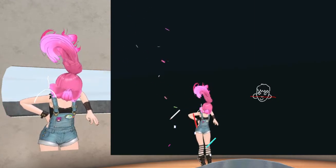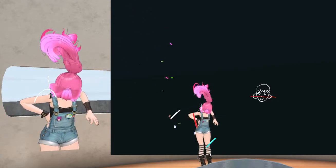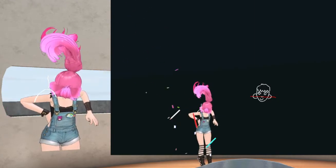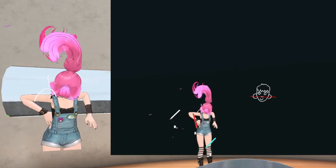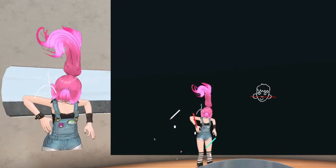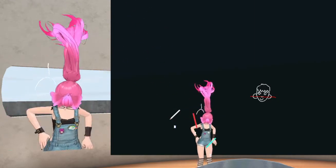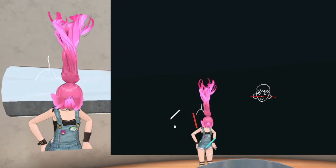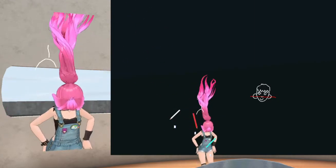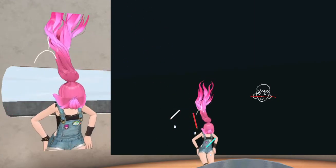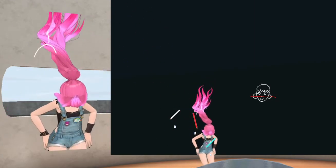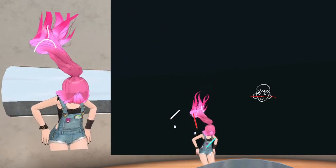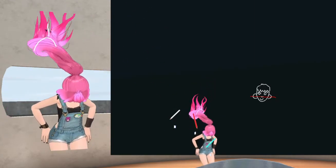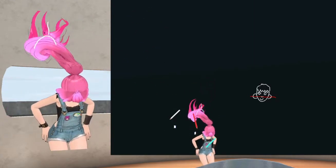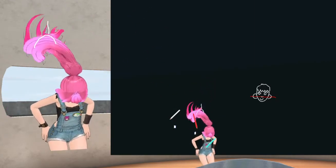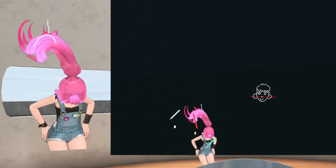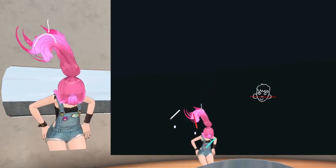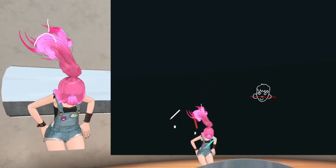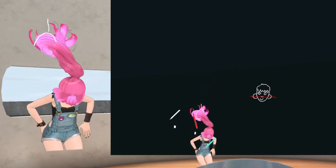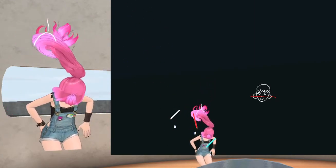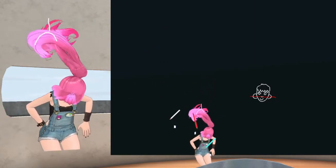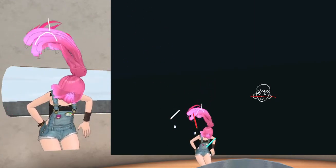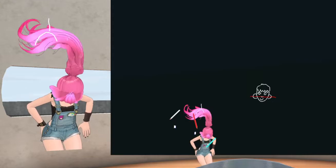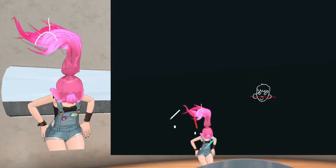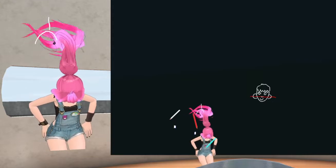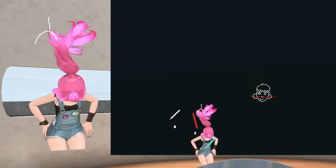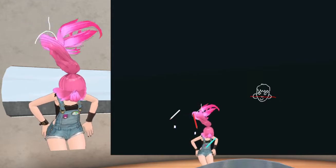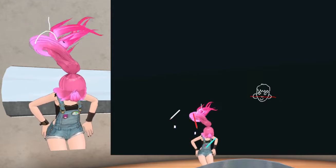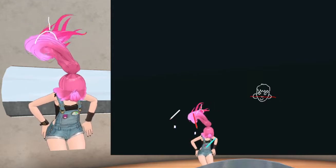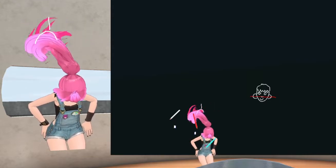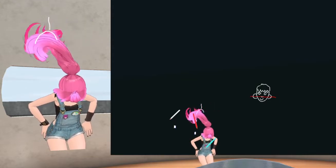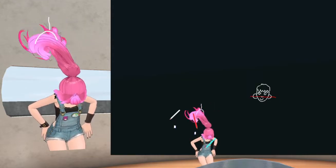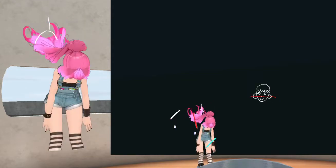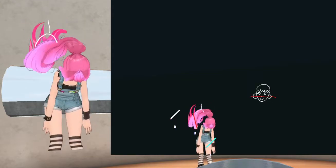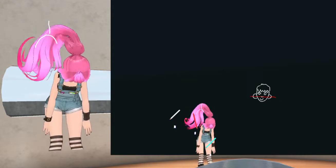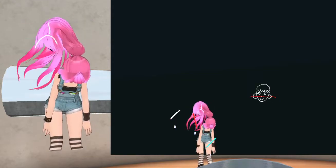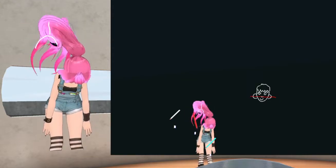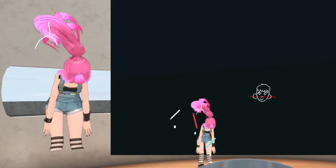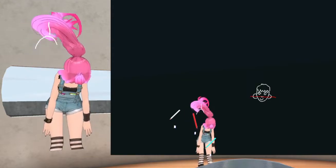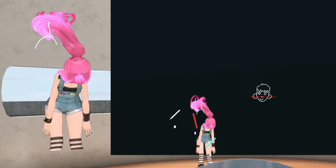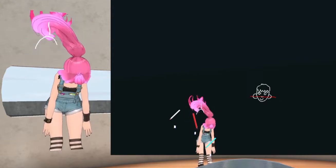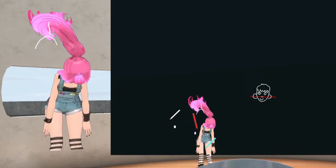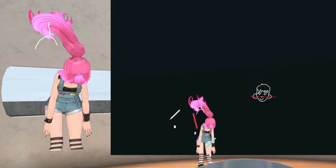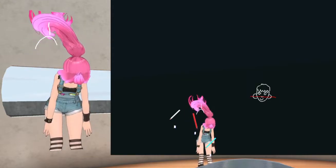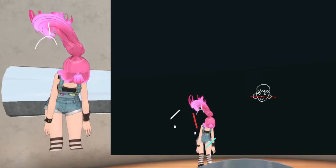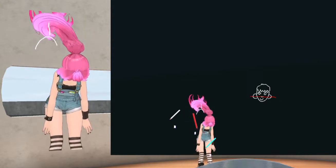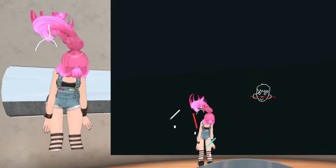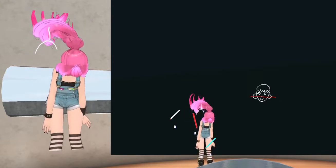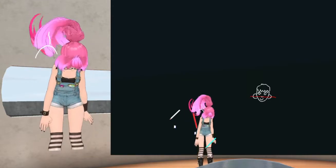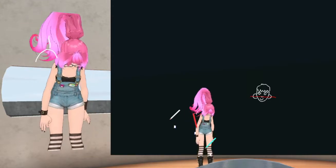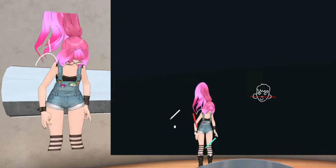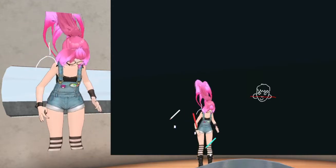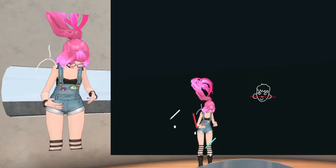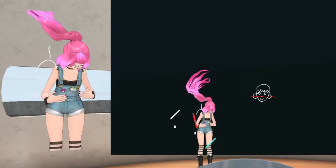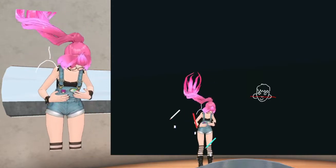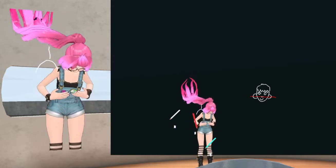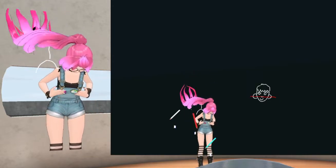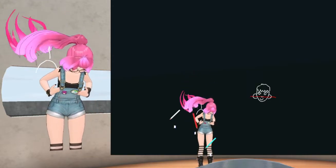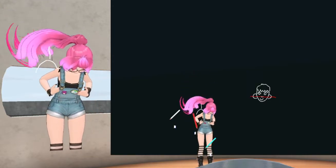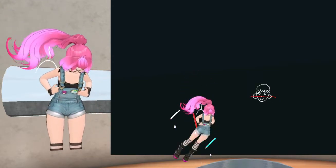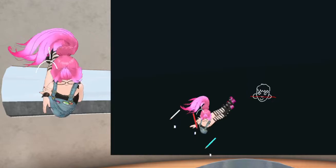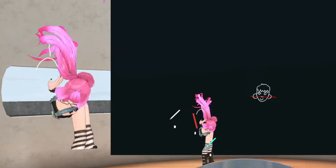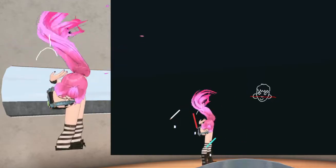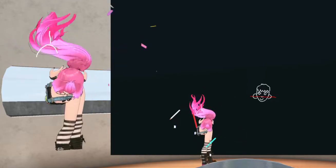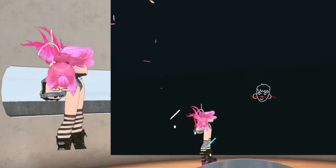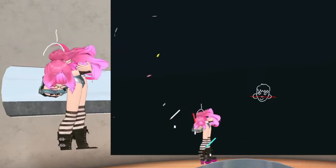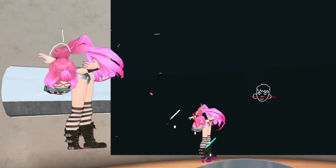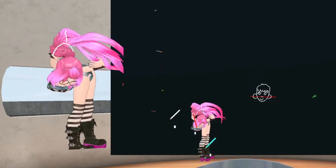Yeah, essentially. Steam gods! Pray to the Steam gods! I love you, It's Steam Steam- gods! I will sacrifice my Steam firstborn gods child